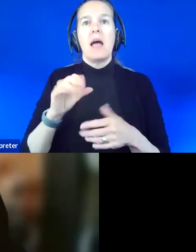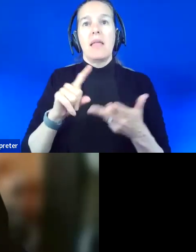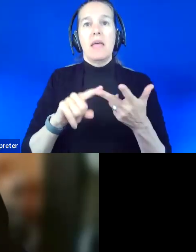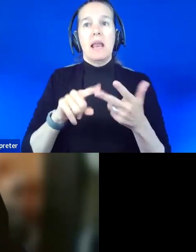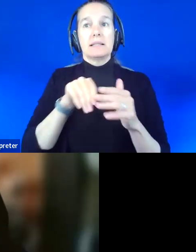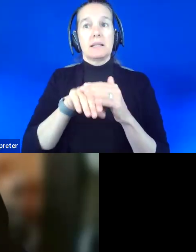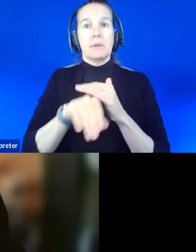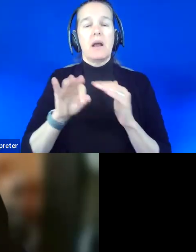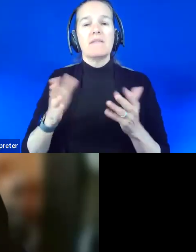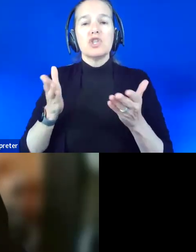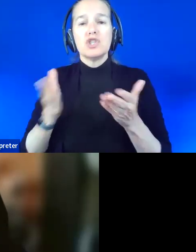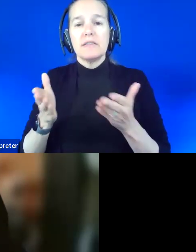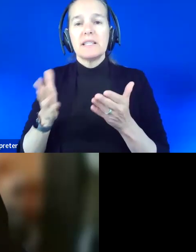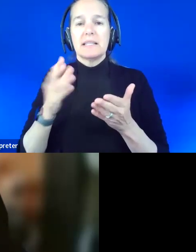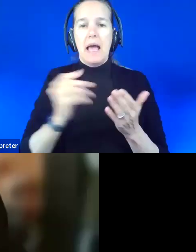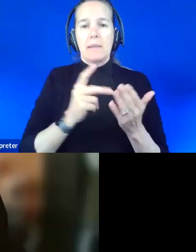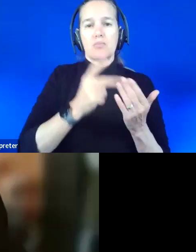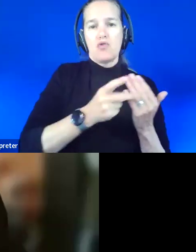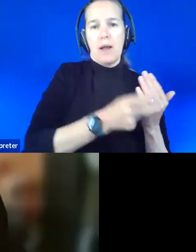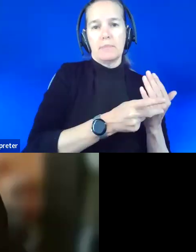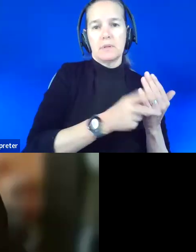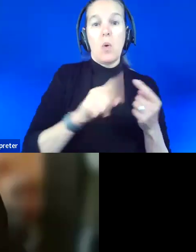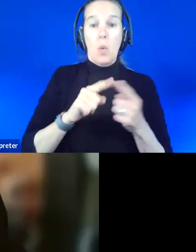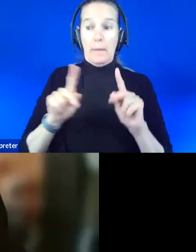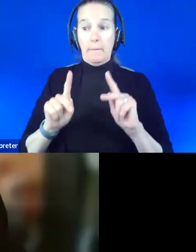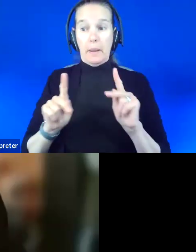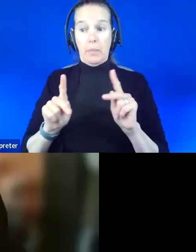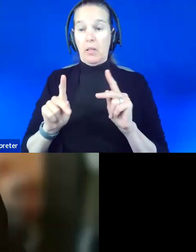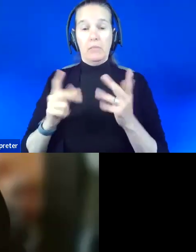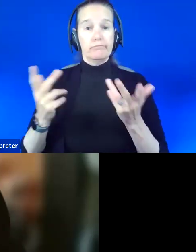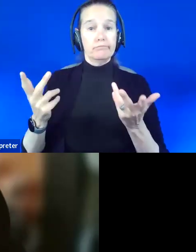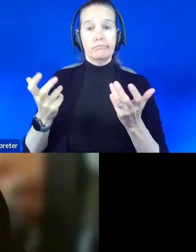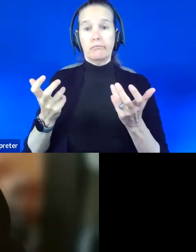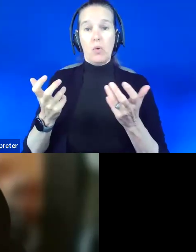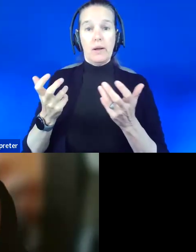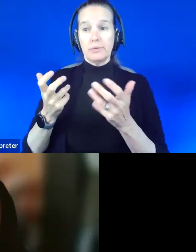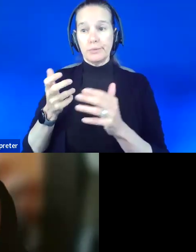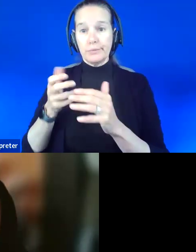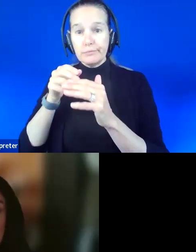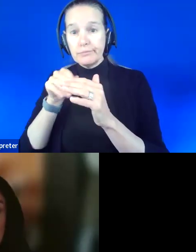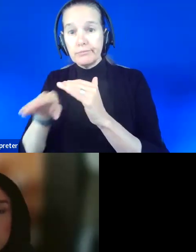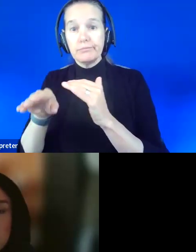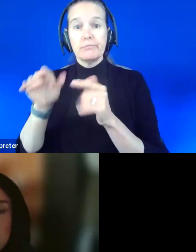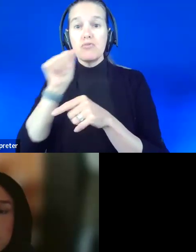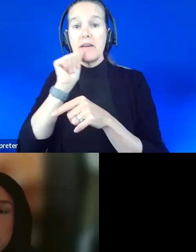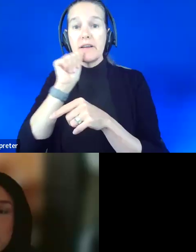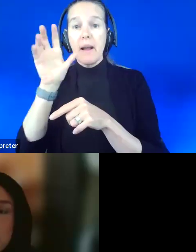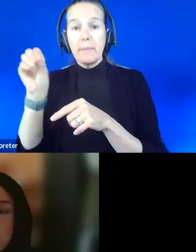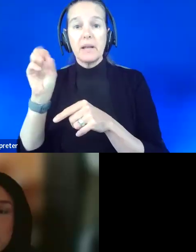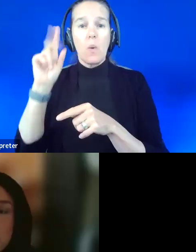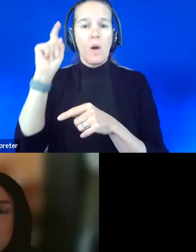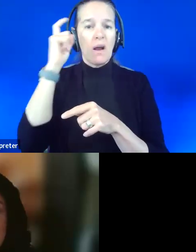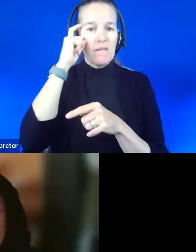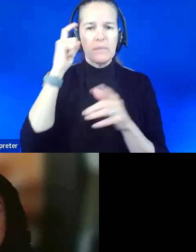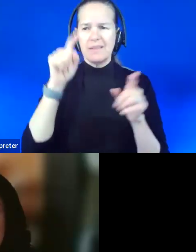and programs. When people are accessing something through a private company or through a government form,